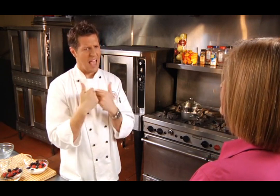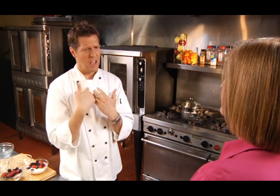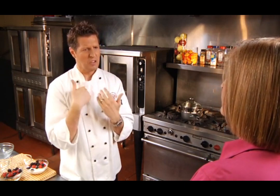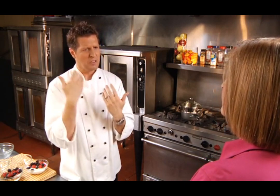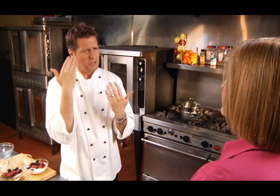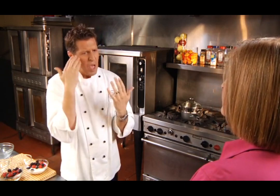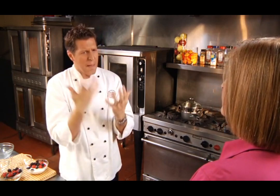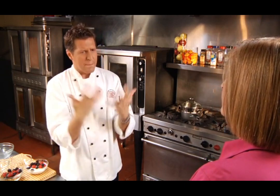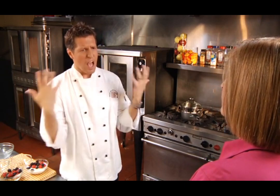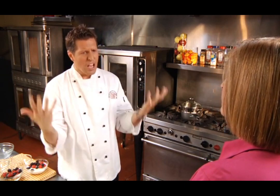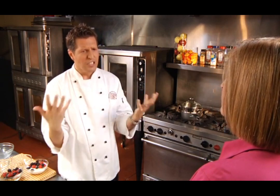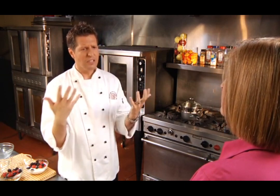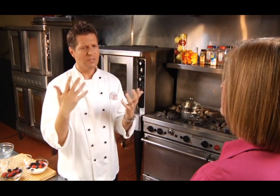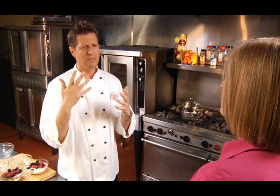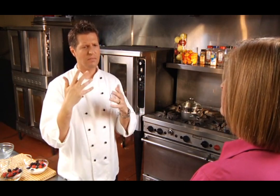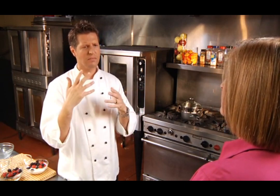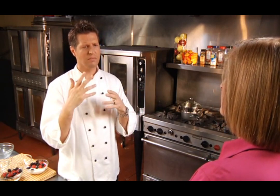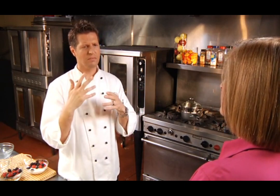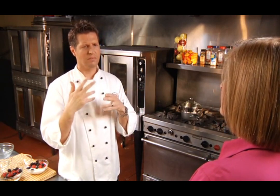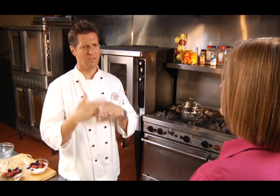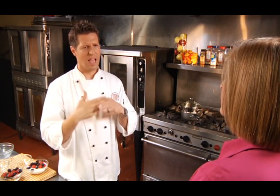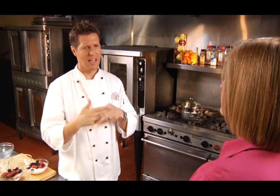How do I know what weight is healthy for me?